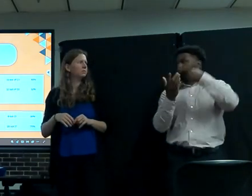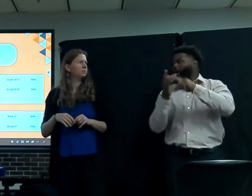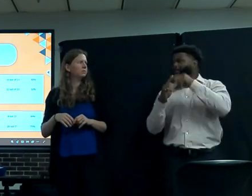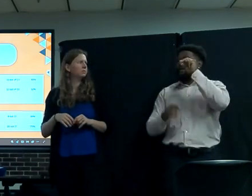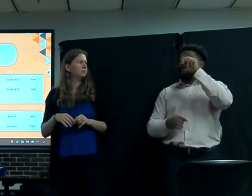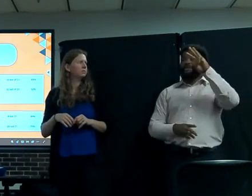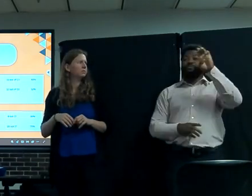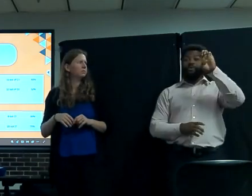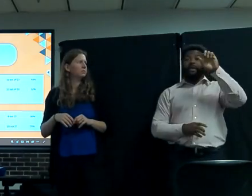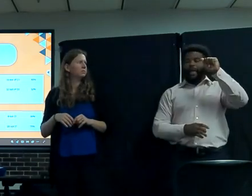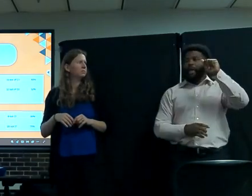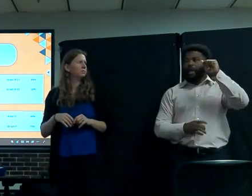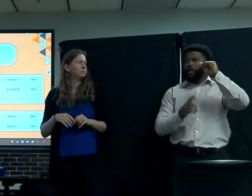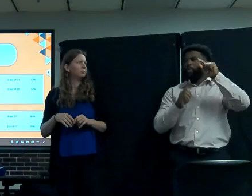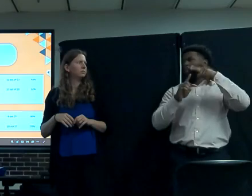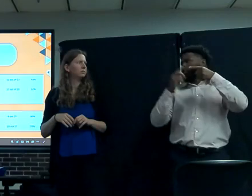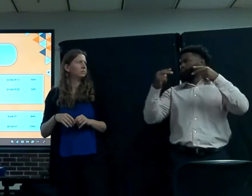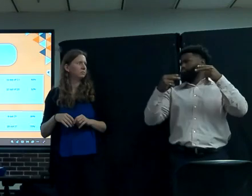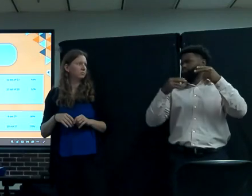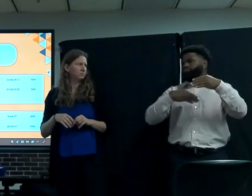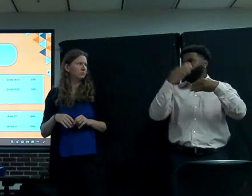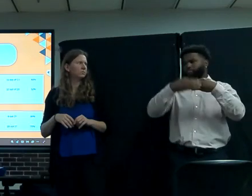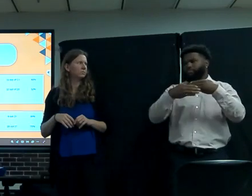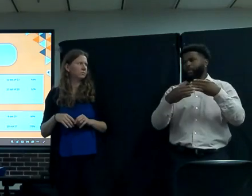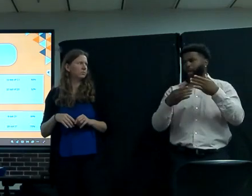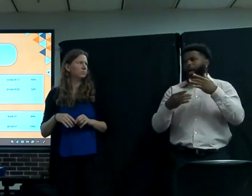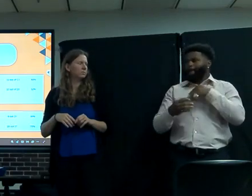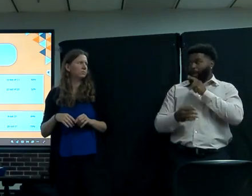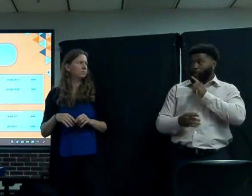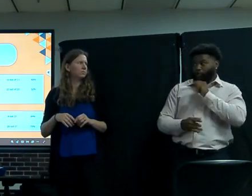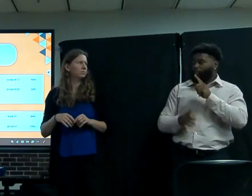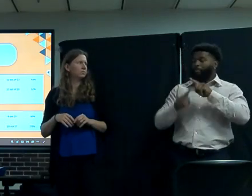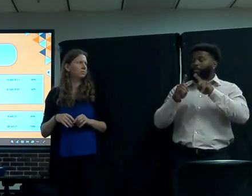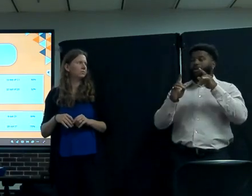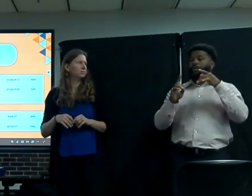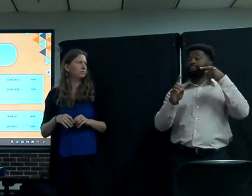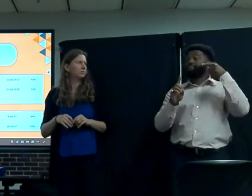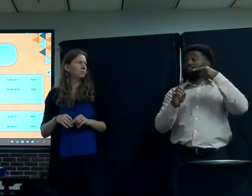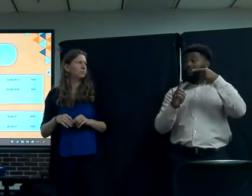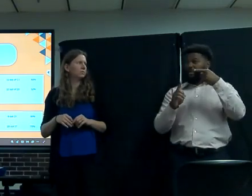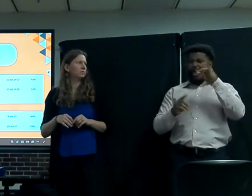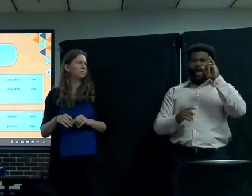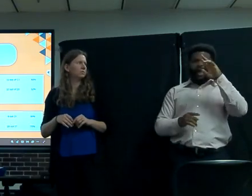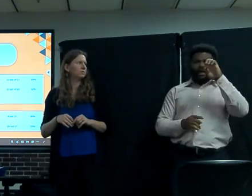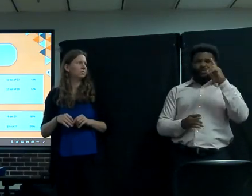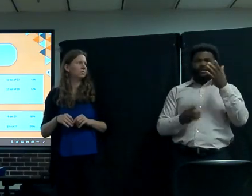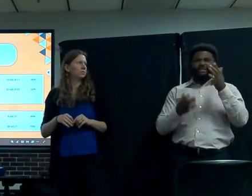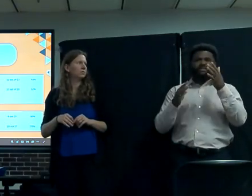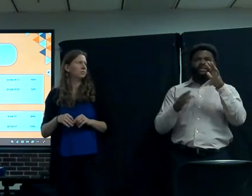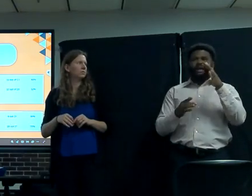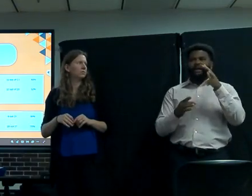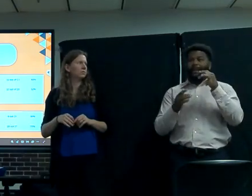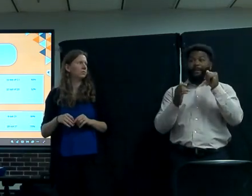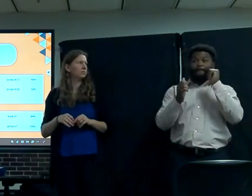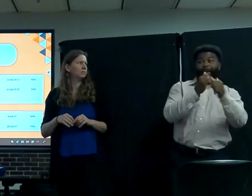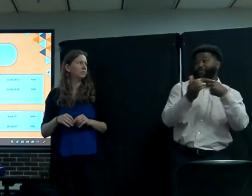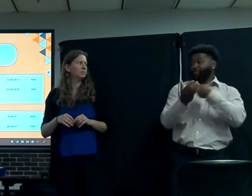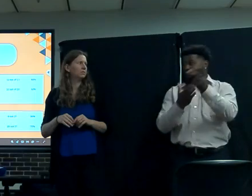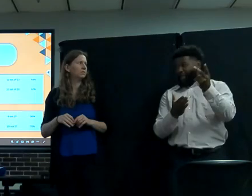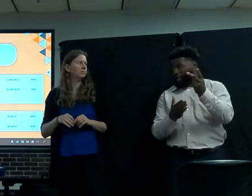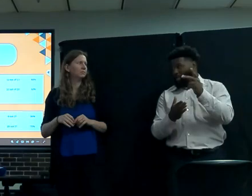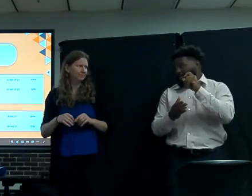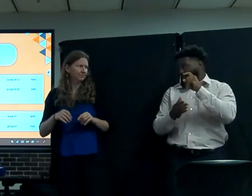NWEA, and I'm not sure, is there, I think it's almost kind of a pass fail,